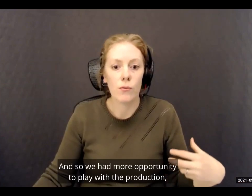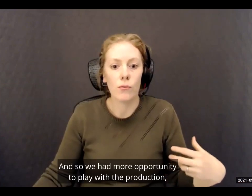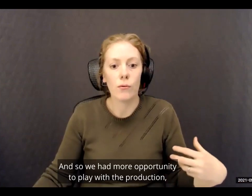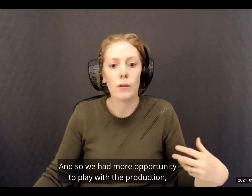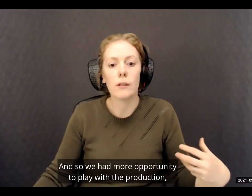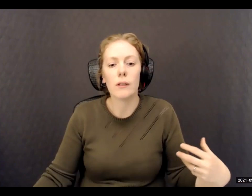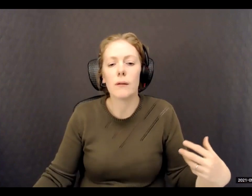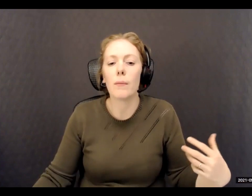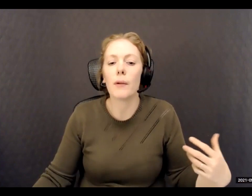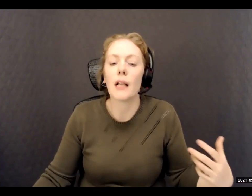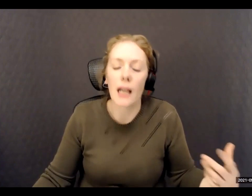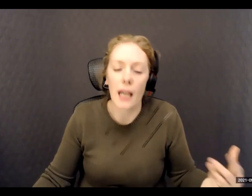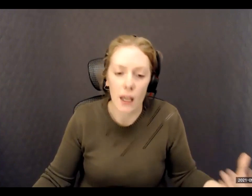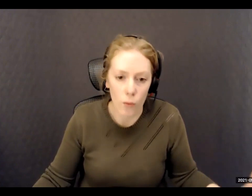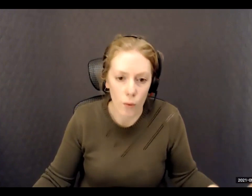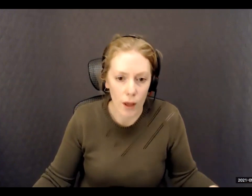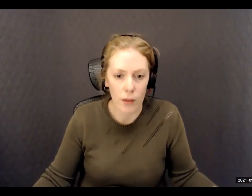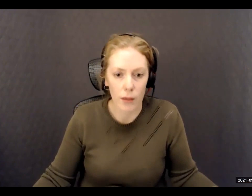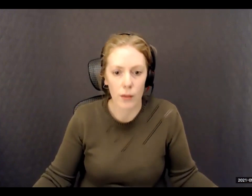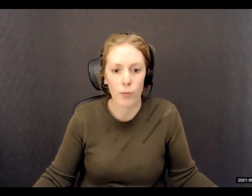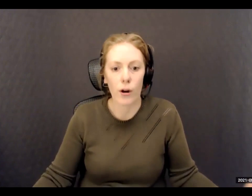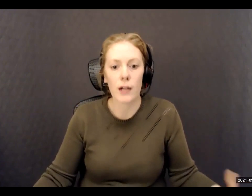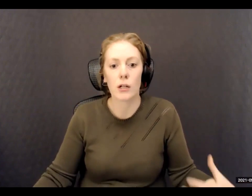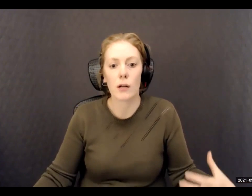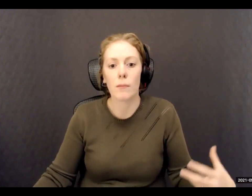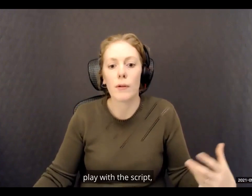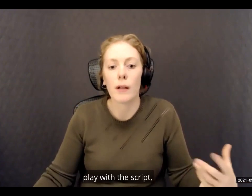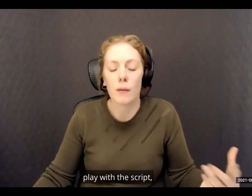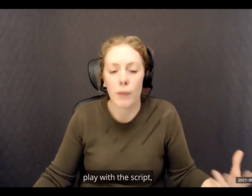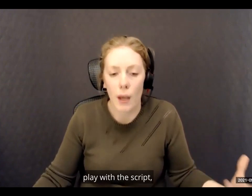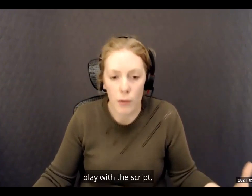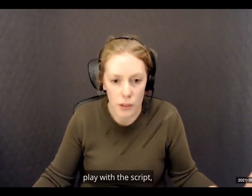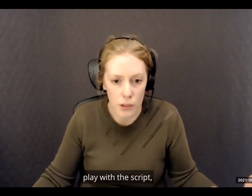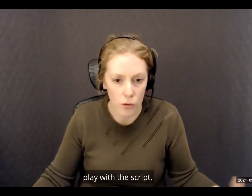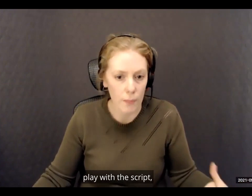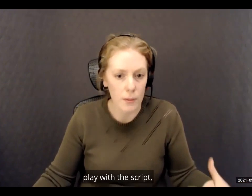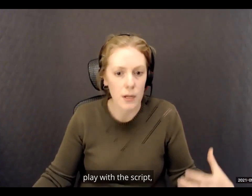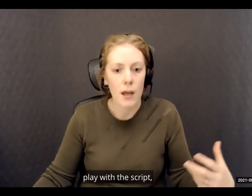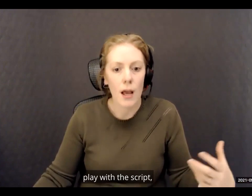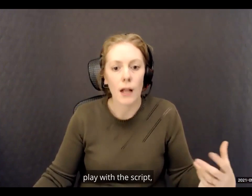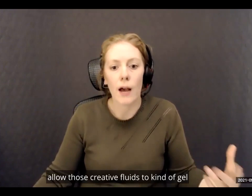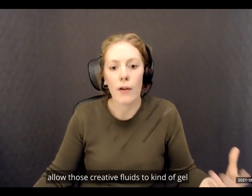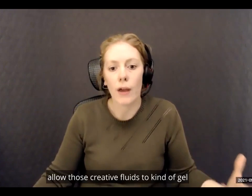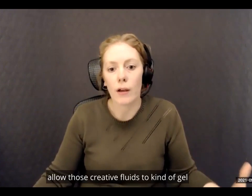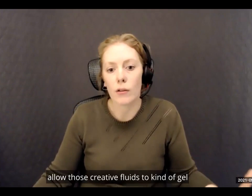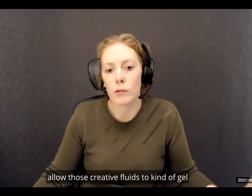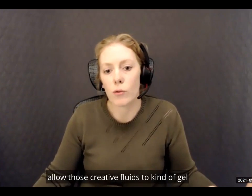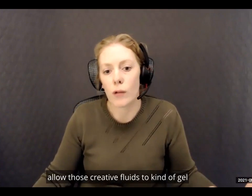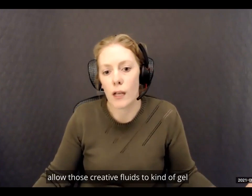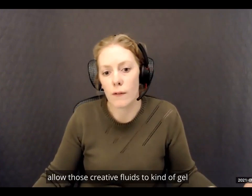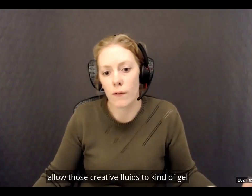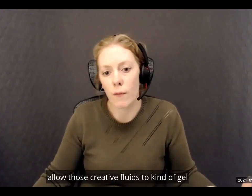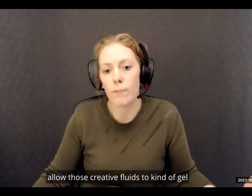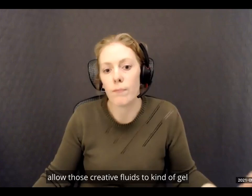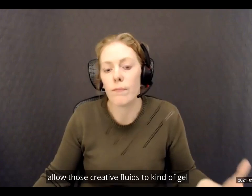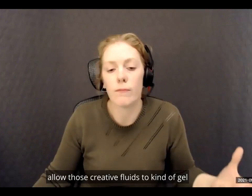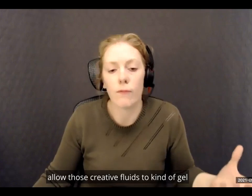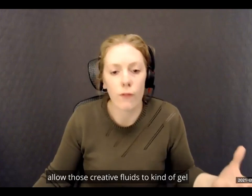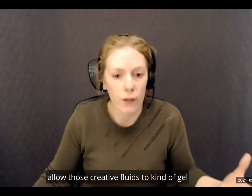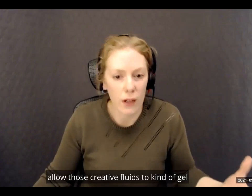to play with the production, play with the script, allow that those